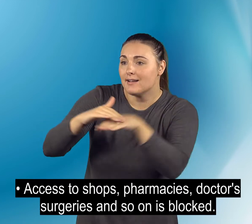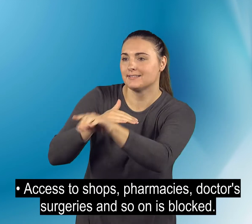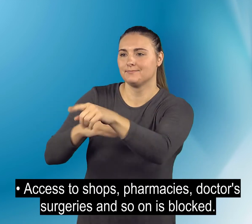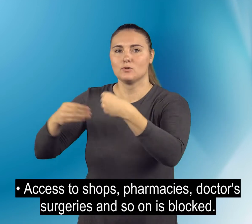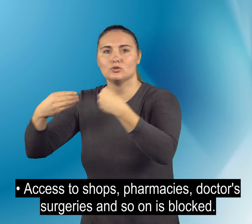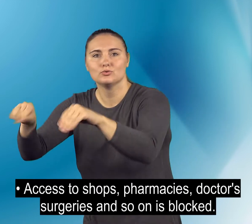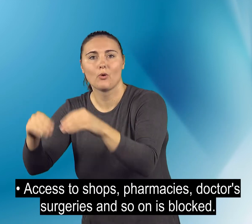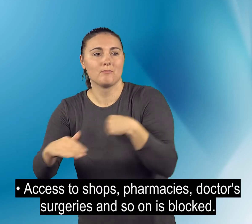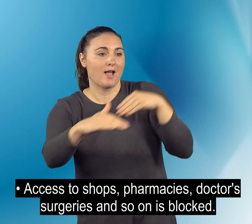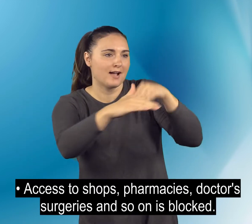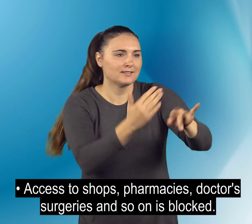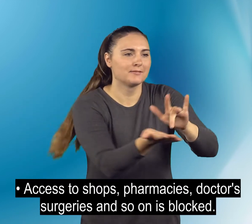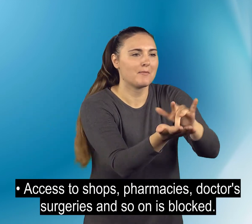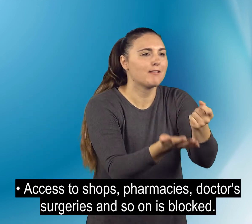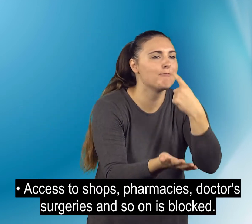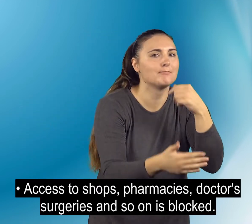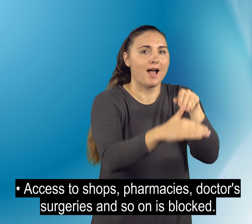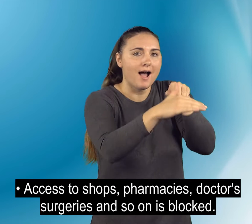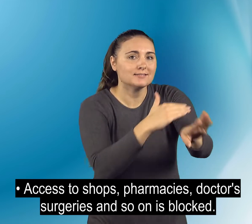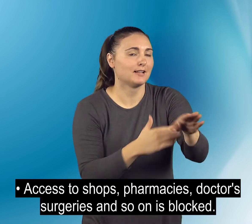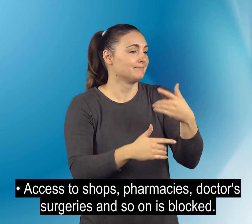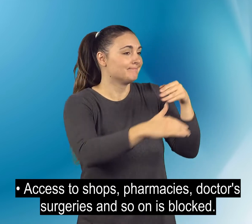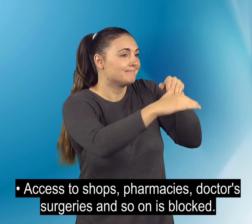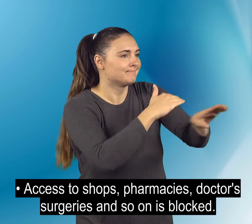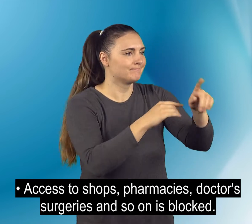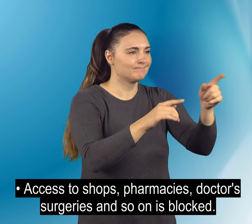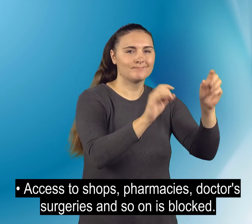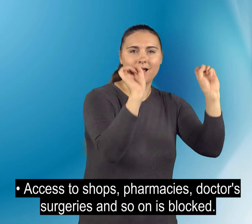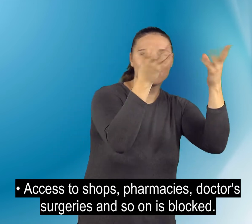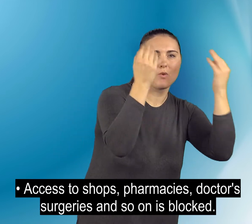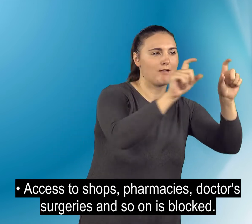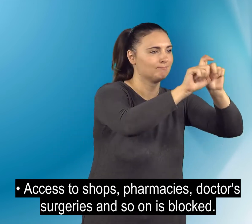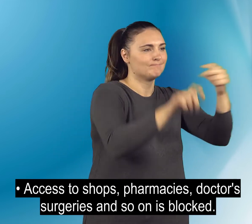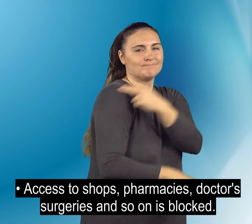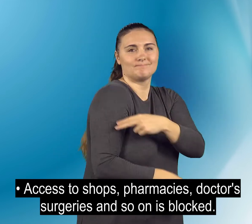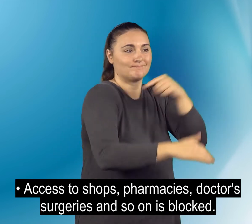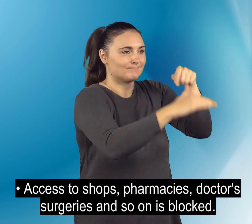Access to shops, pharmacies, doctors' surgeries, and so on is blocked.